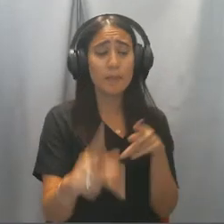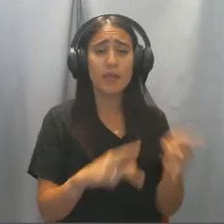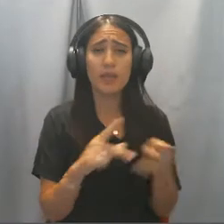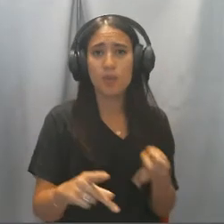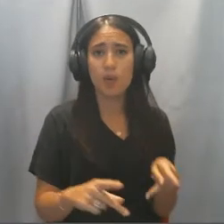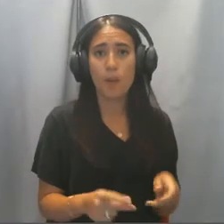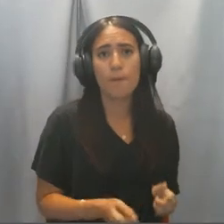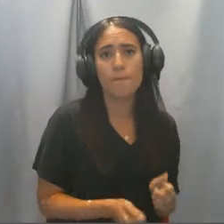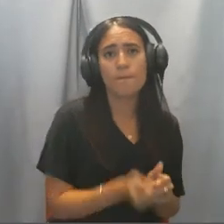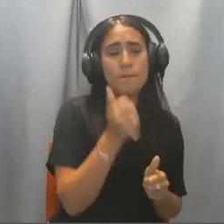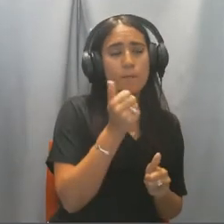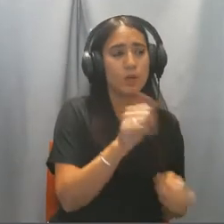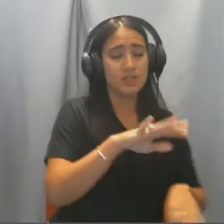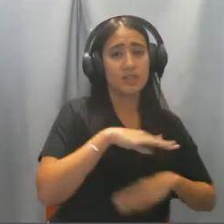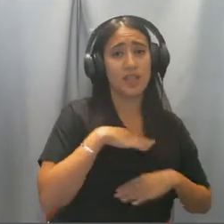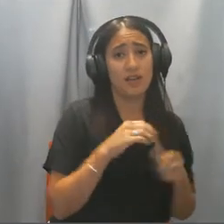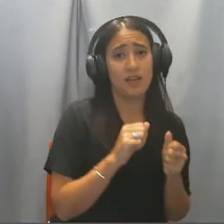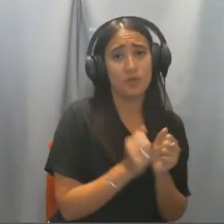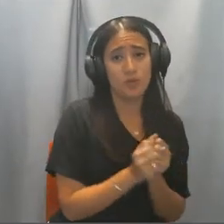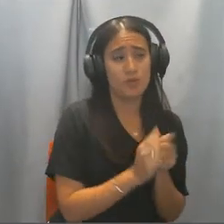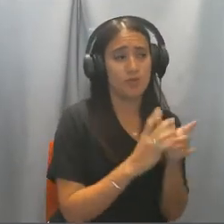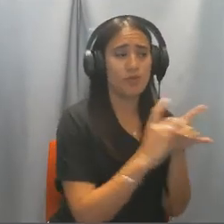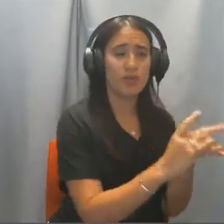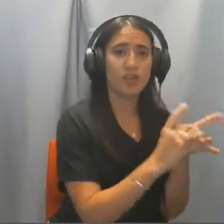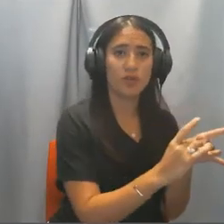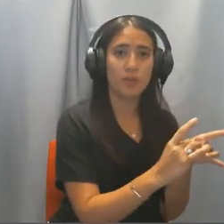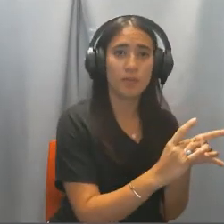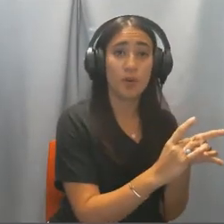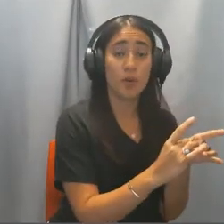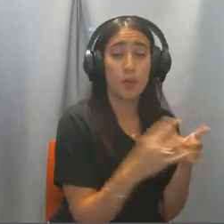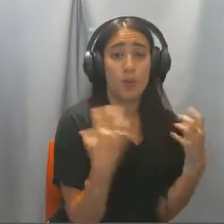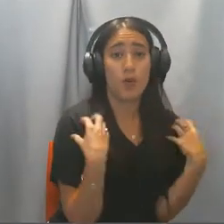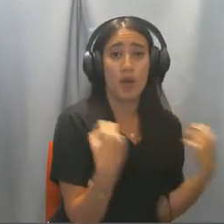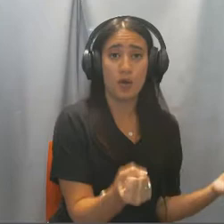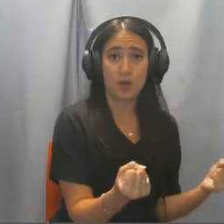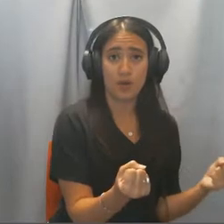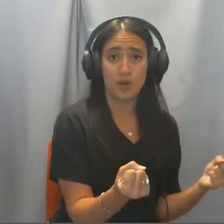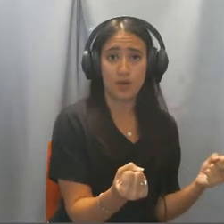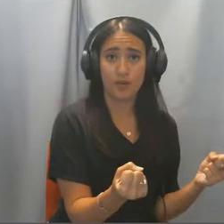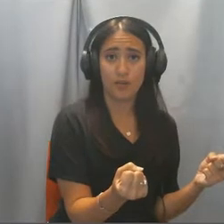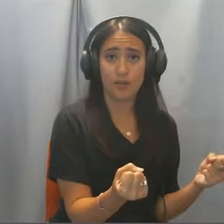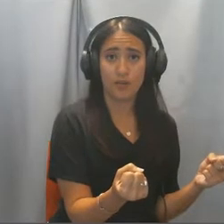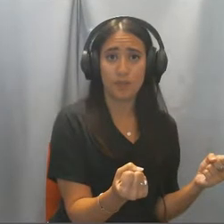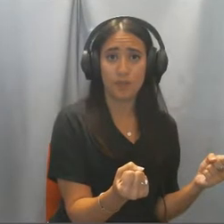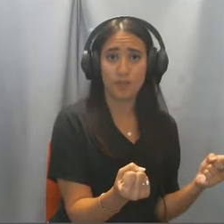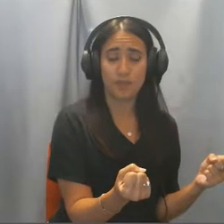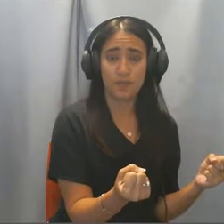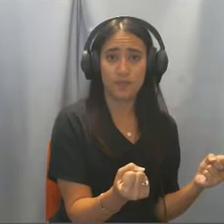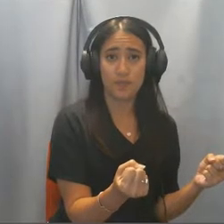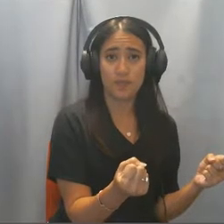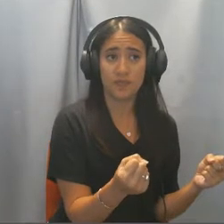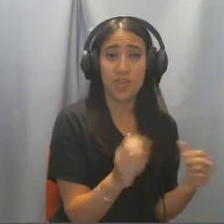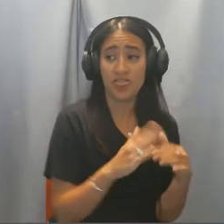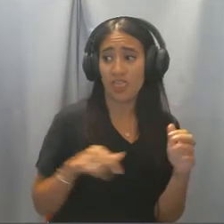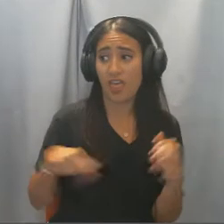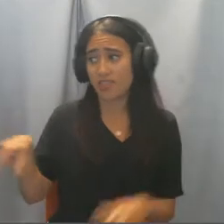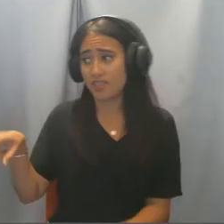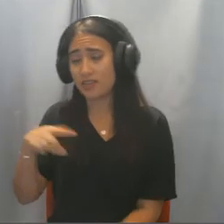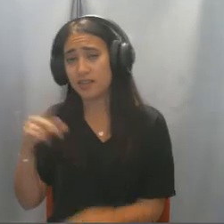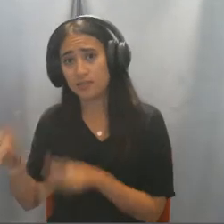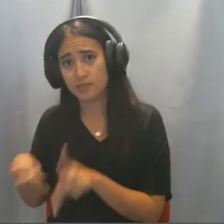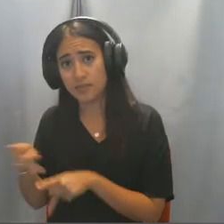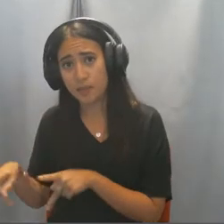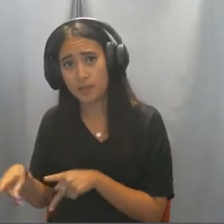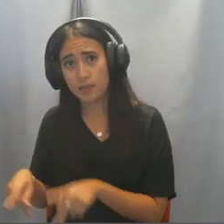age 80. And good, close relationships seem to buffer us from some of the slings and arrows of getting